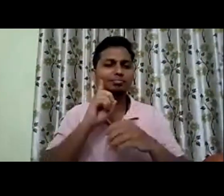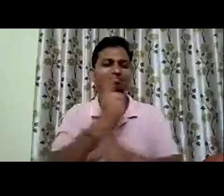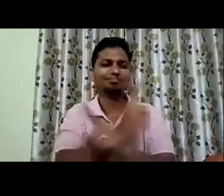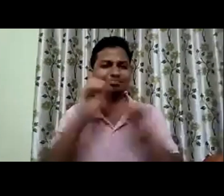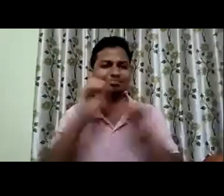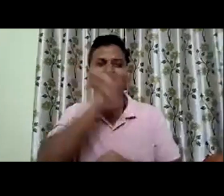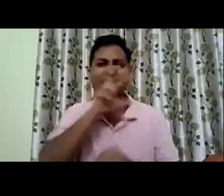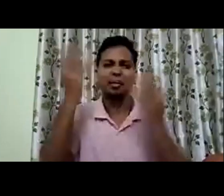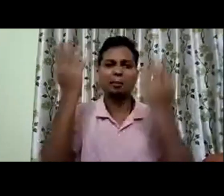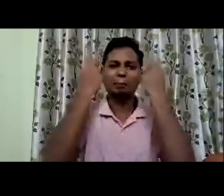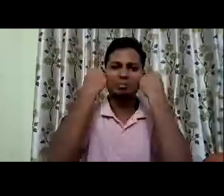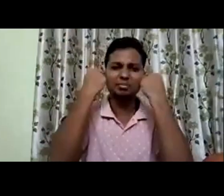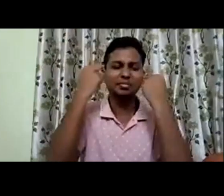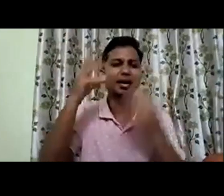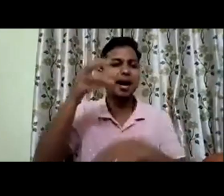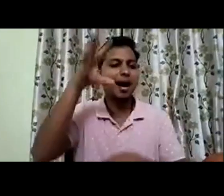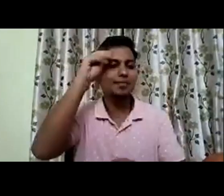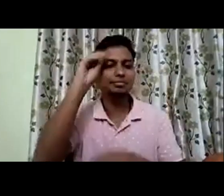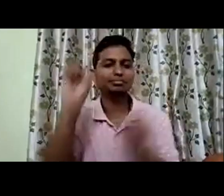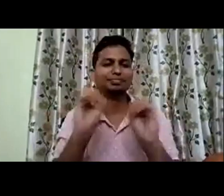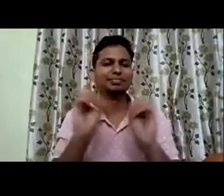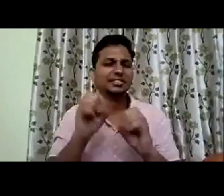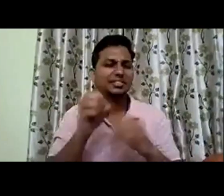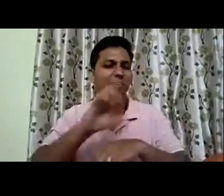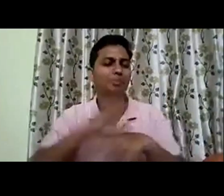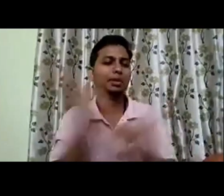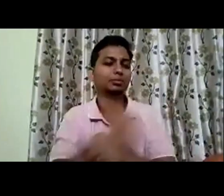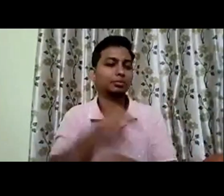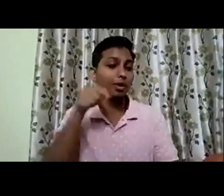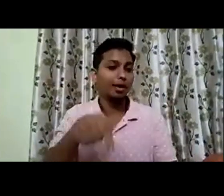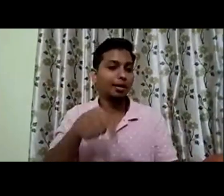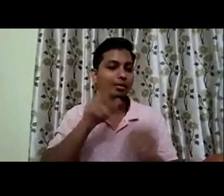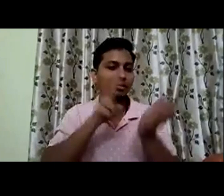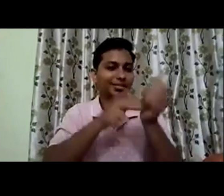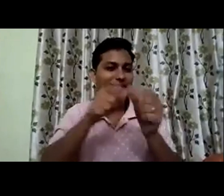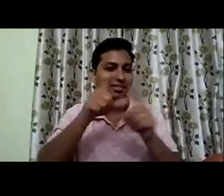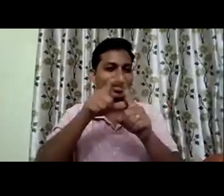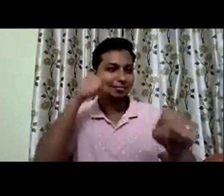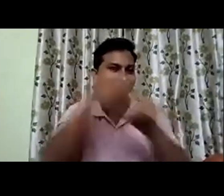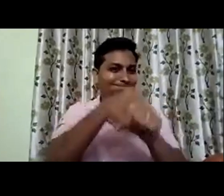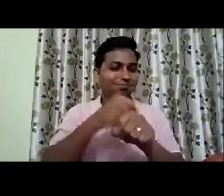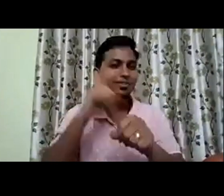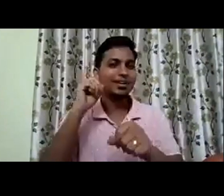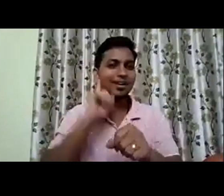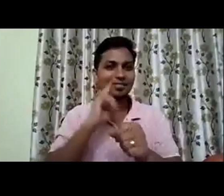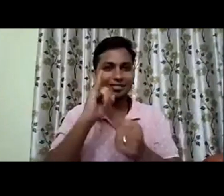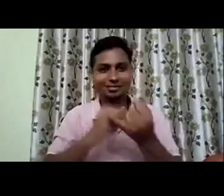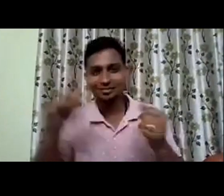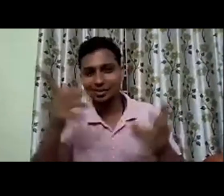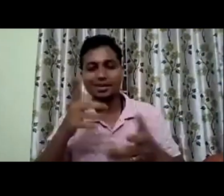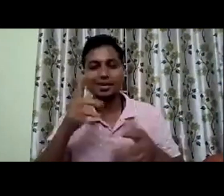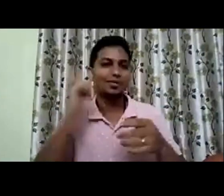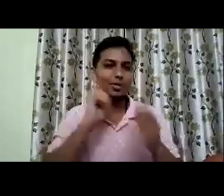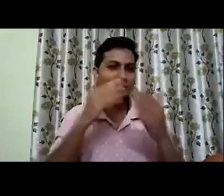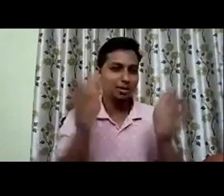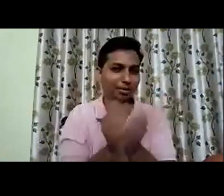myself. I was not exposed to the deaf world, and we were told that we couldn't do anything. So, but this, with